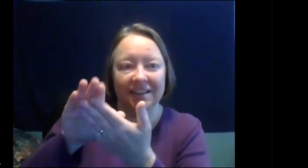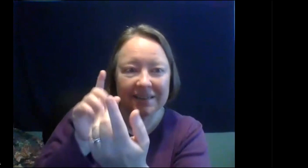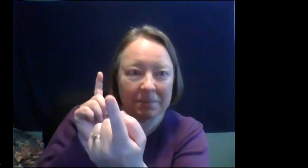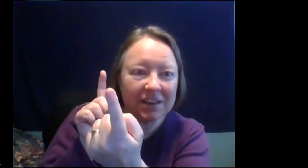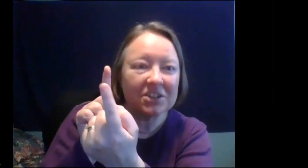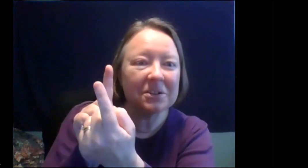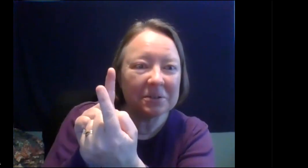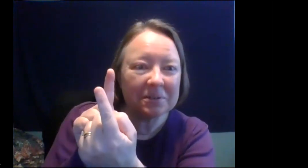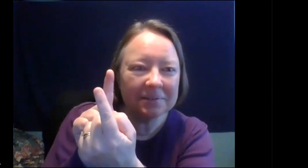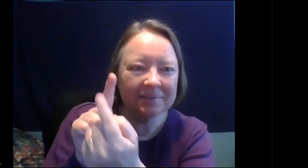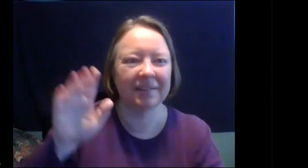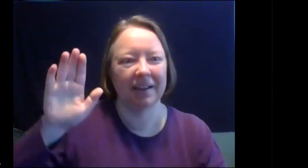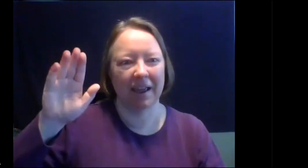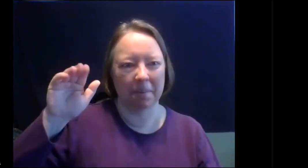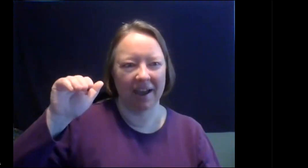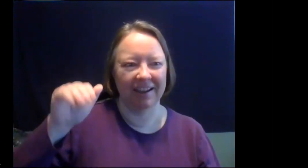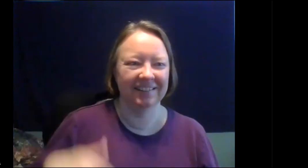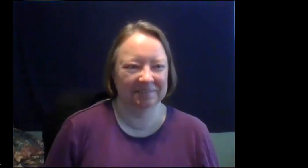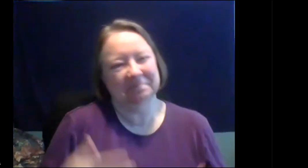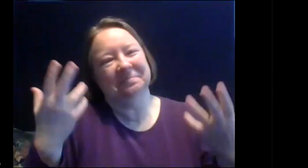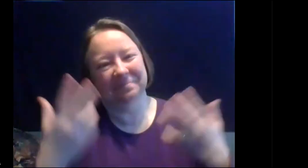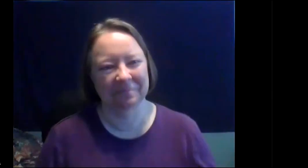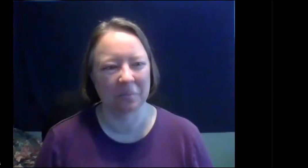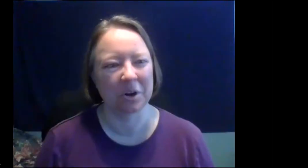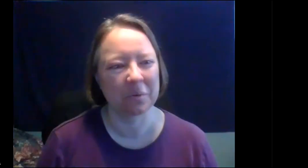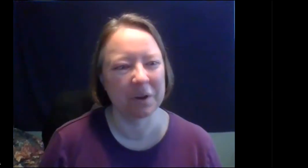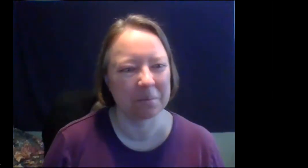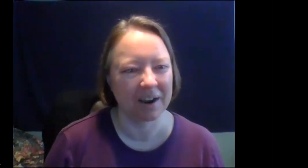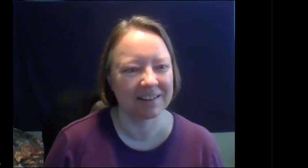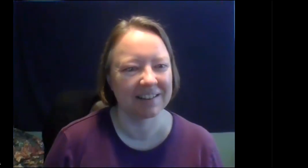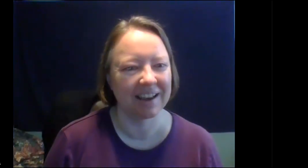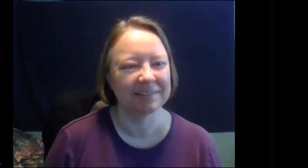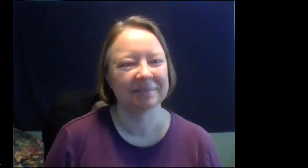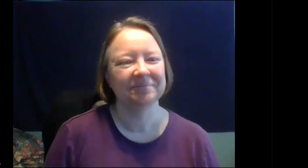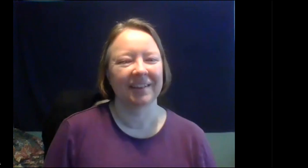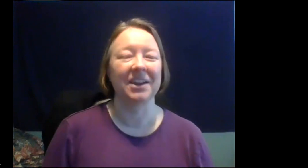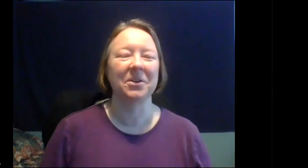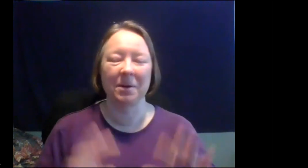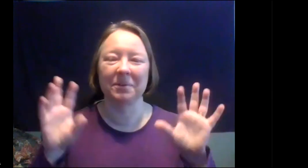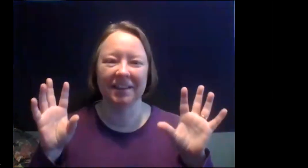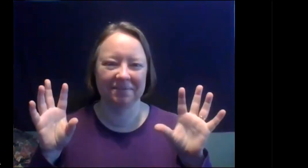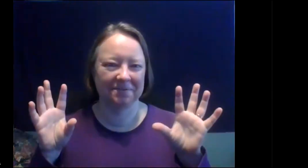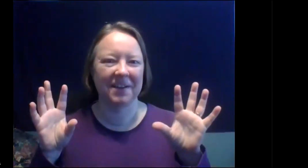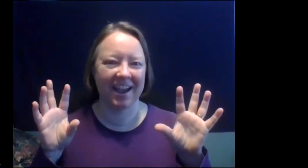nice to meet you, and goodbye. I wonder if we can practice that. I know I went